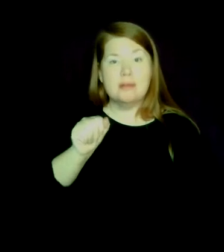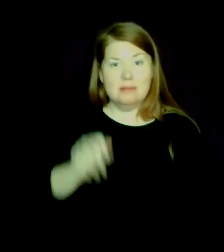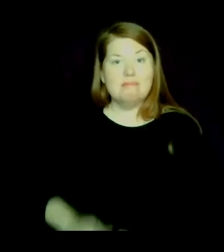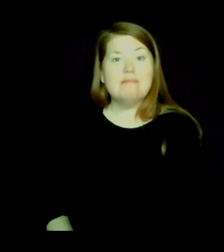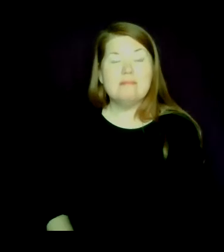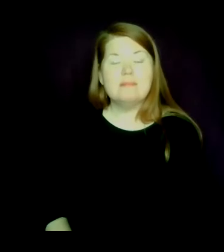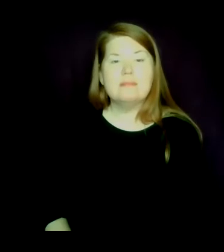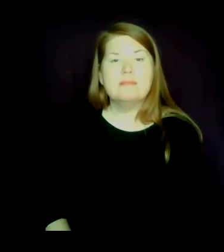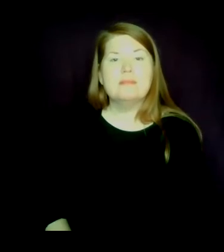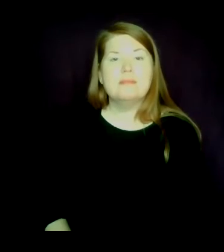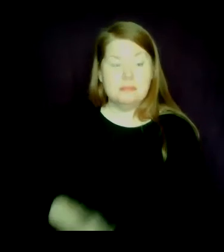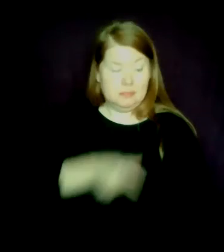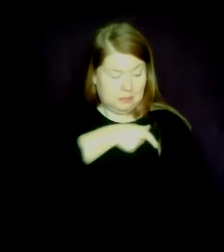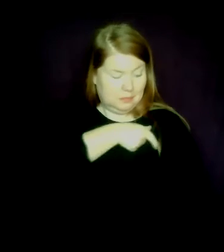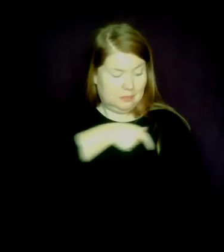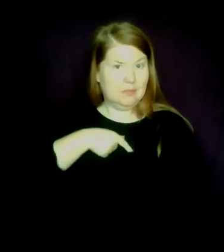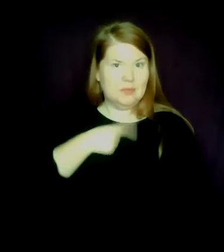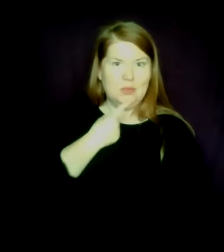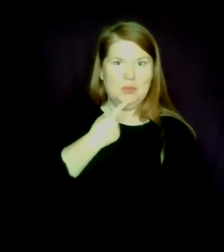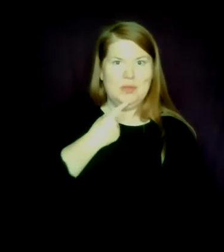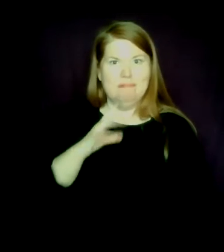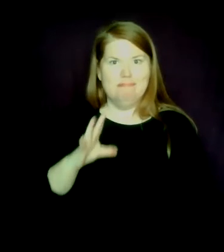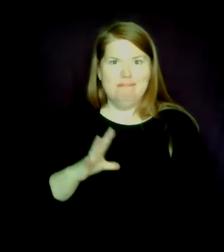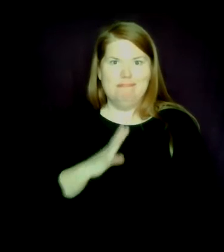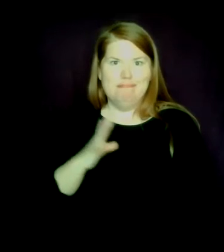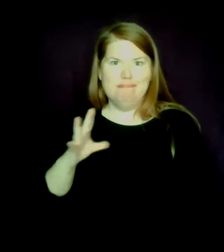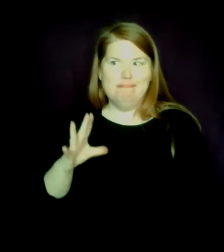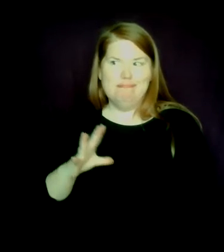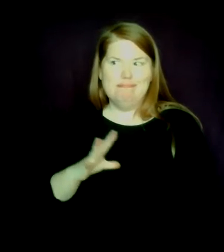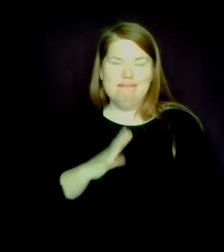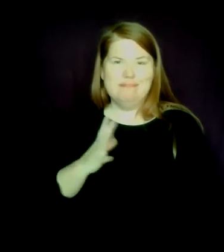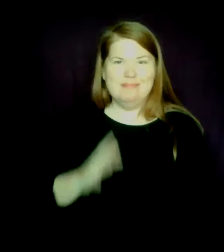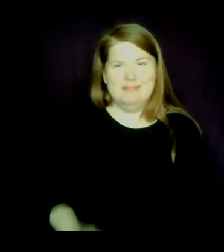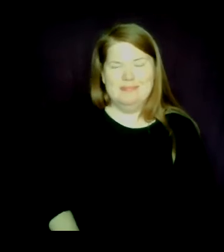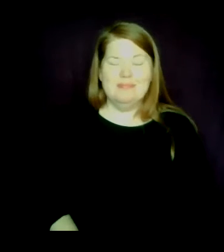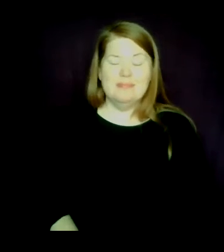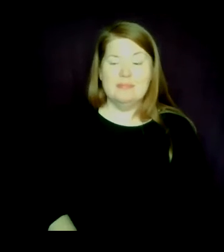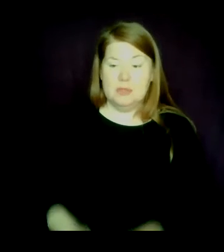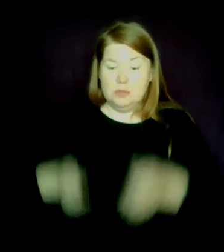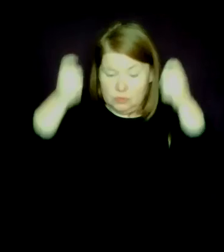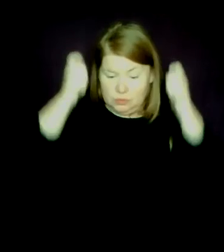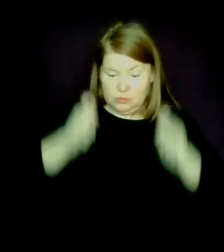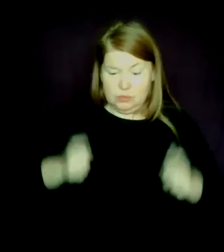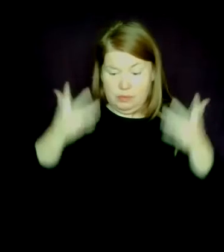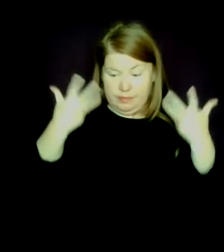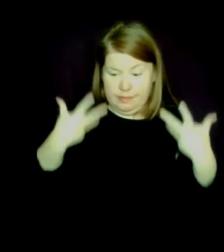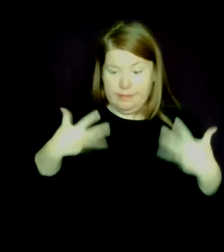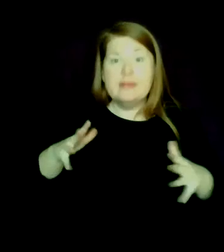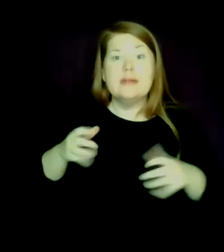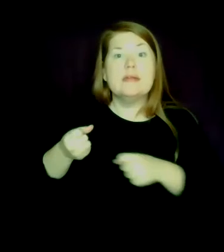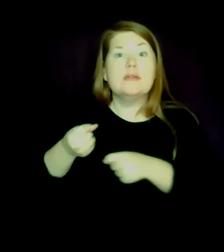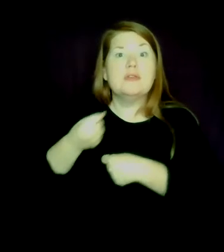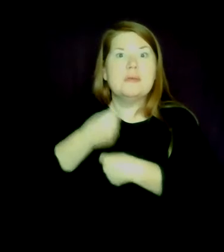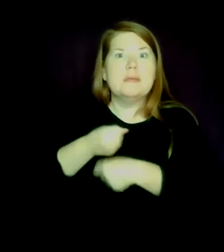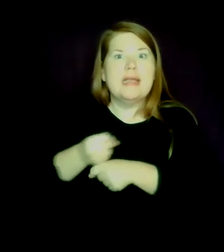It's red in fancy letters. We make coffee for the customers who come early. I get to arrange the packets of